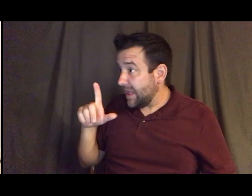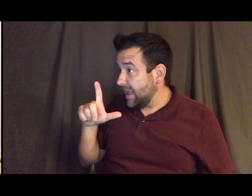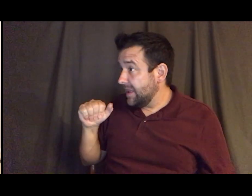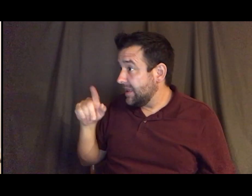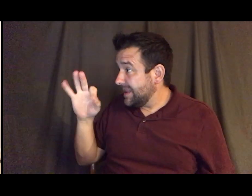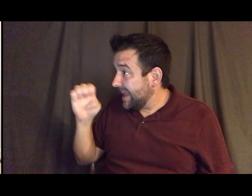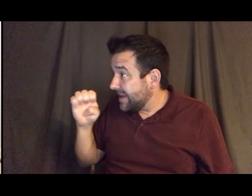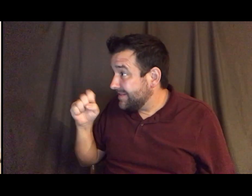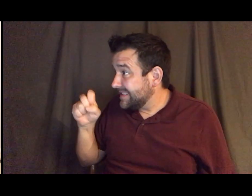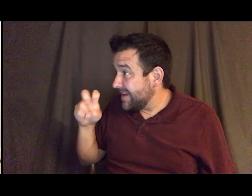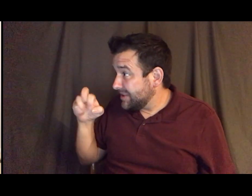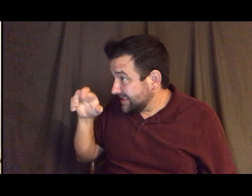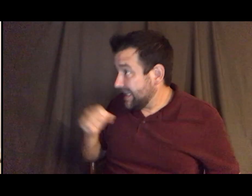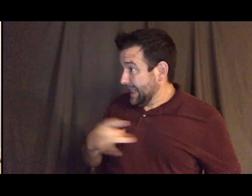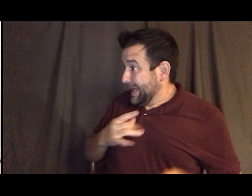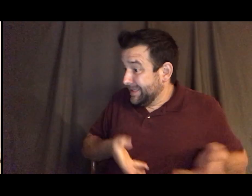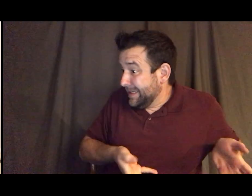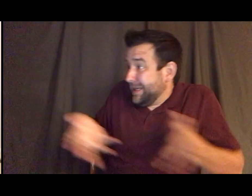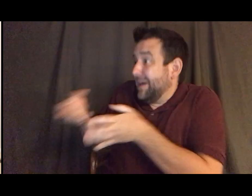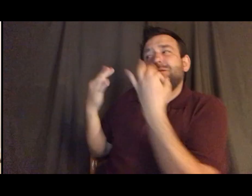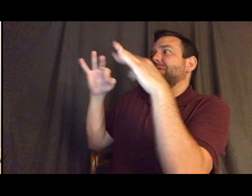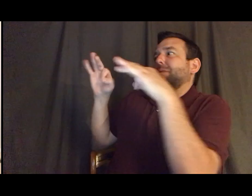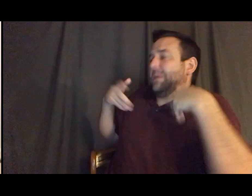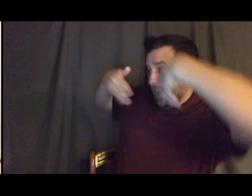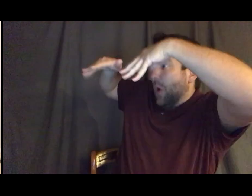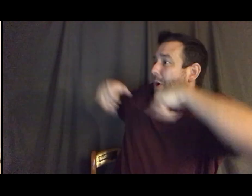Julie and David walked down the street and went around a bend.